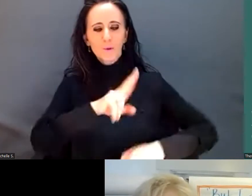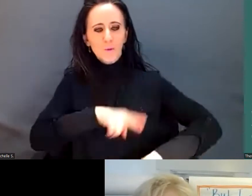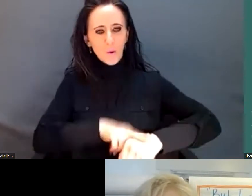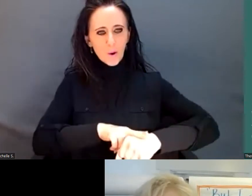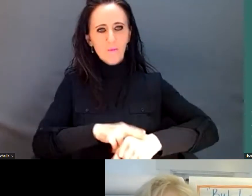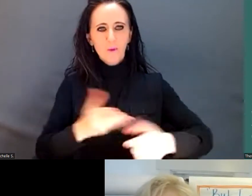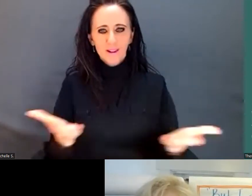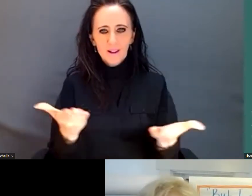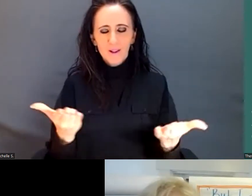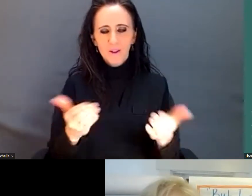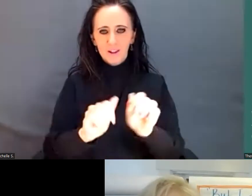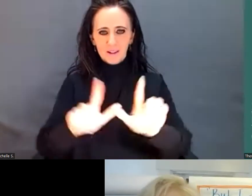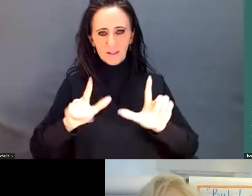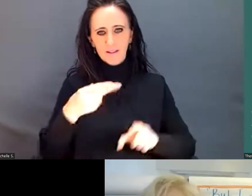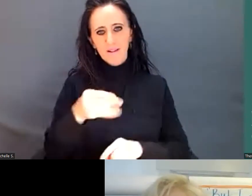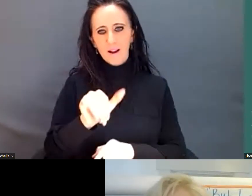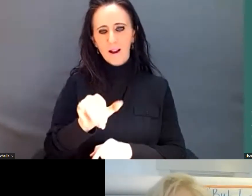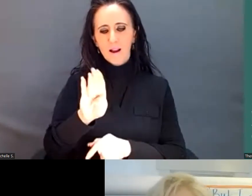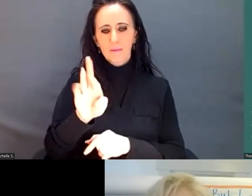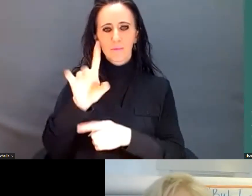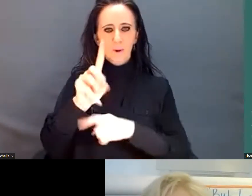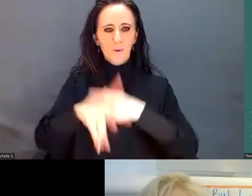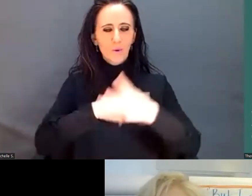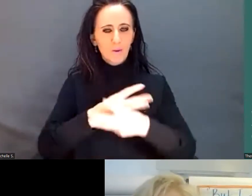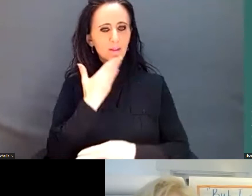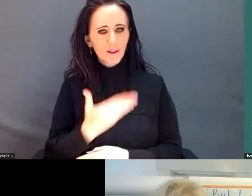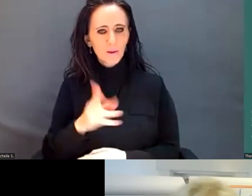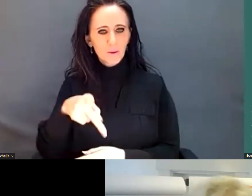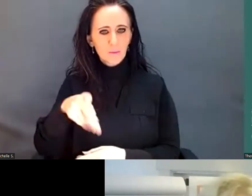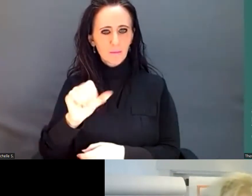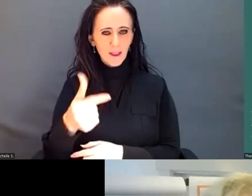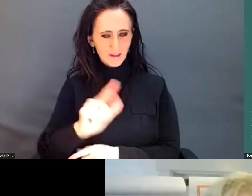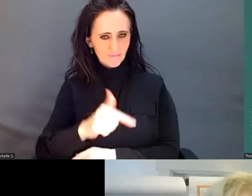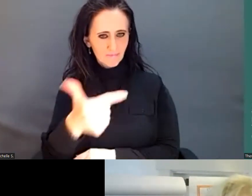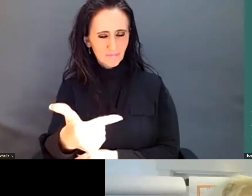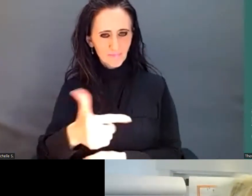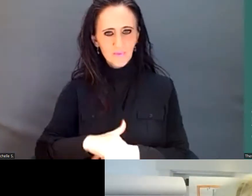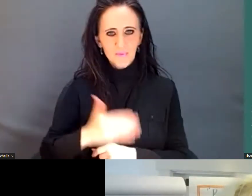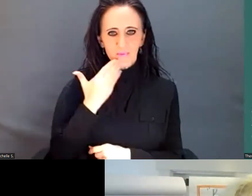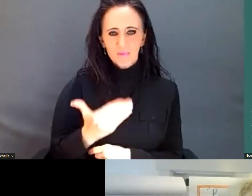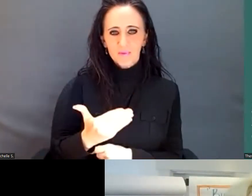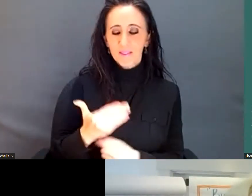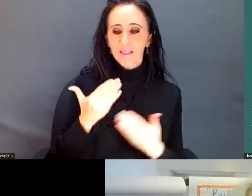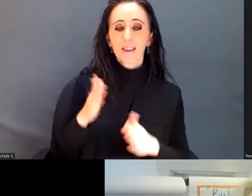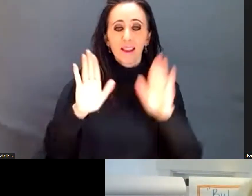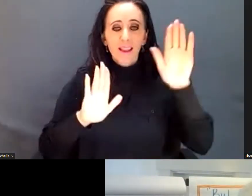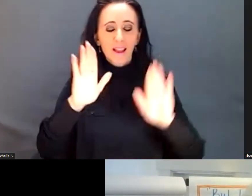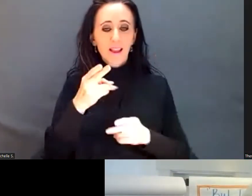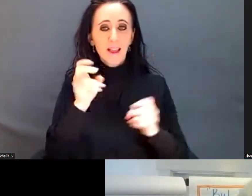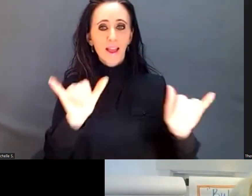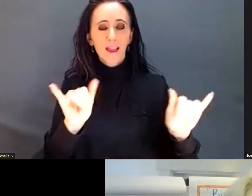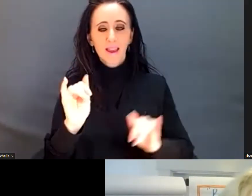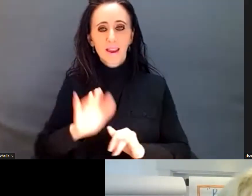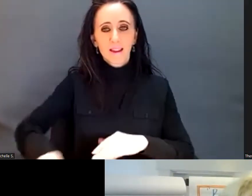you so much, Peg, and take it away. Thank you. Hey, everybody. How many of you have ever